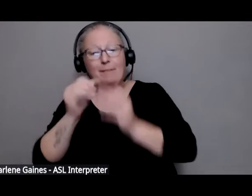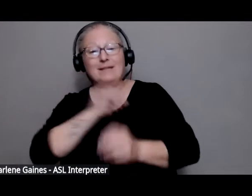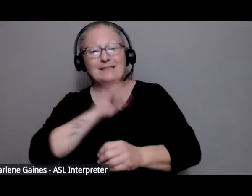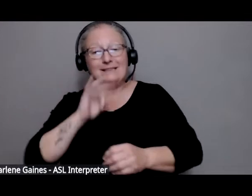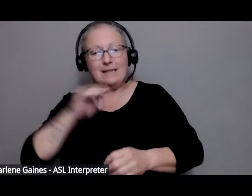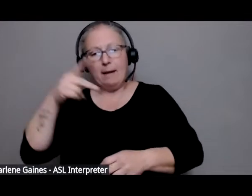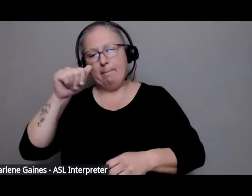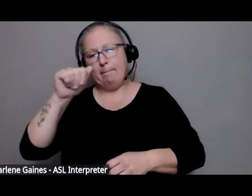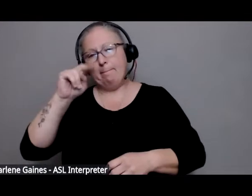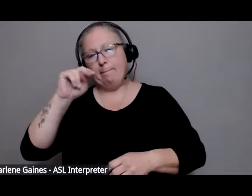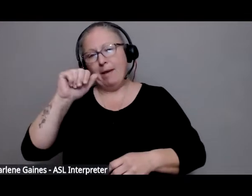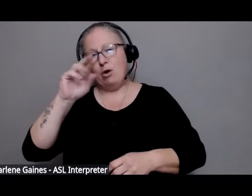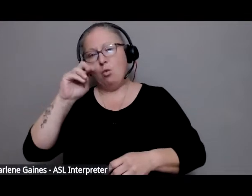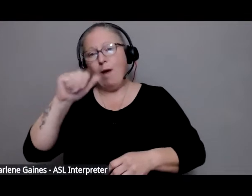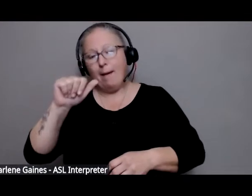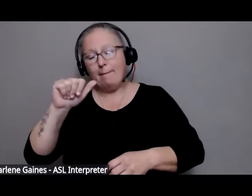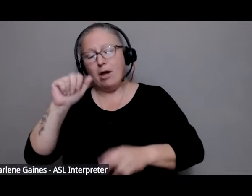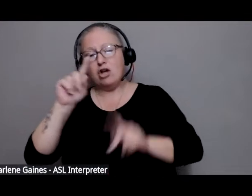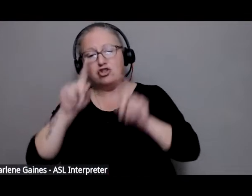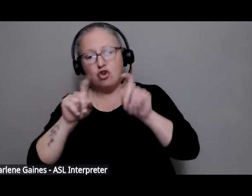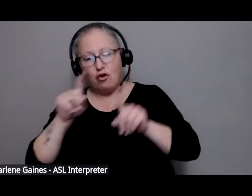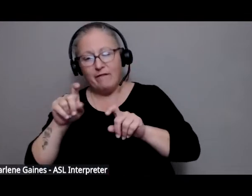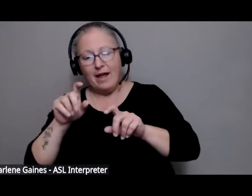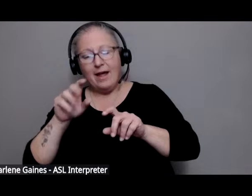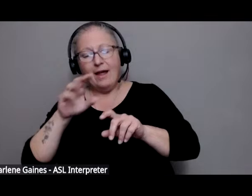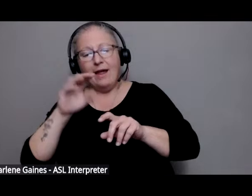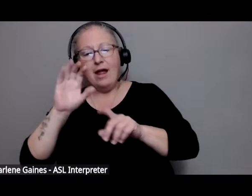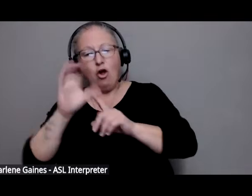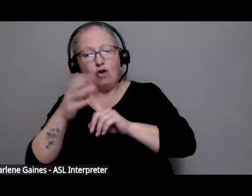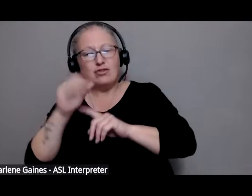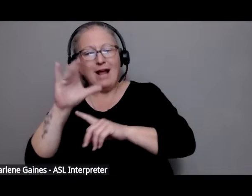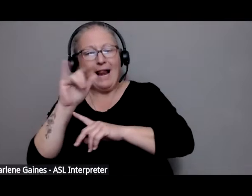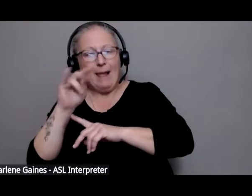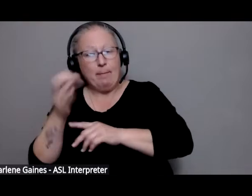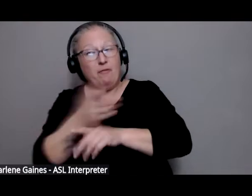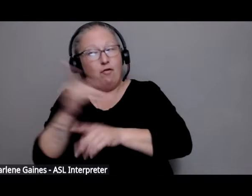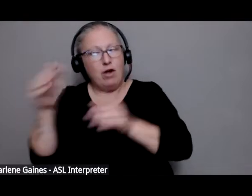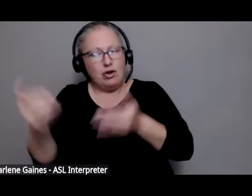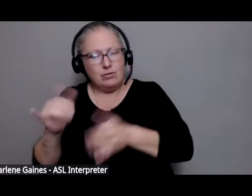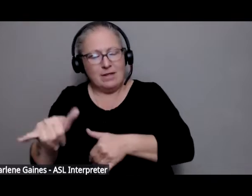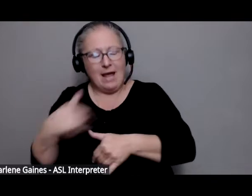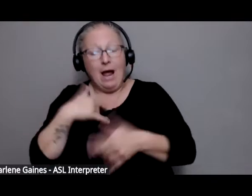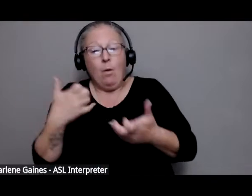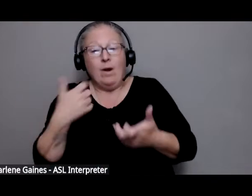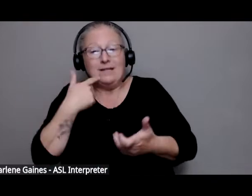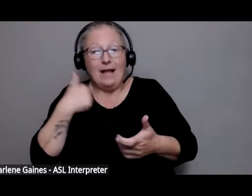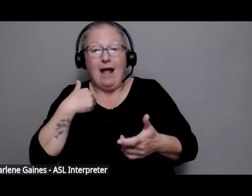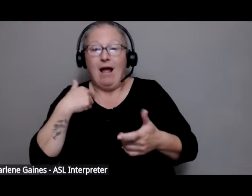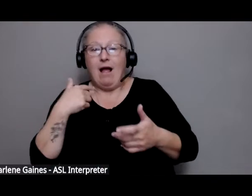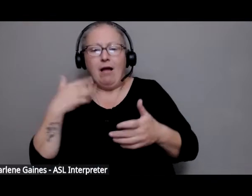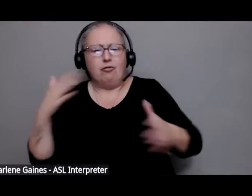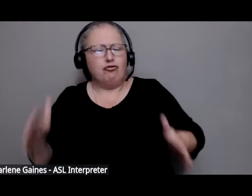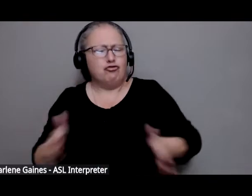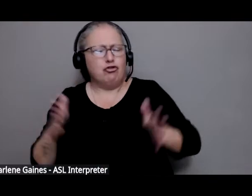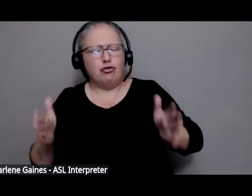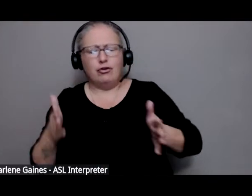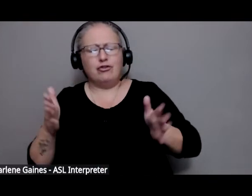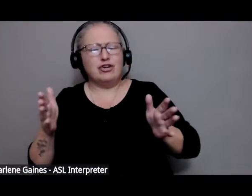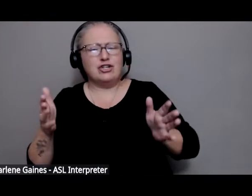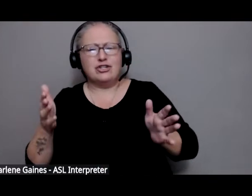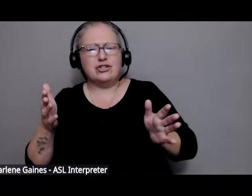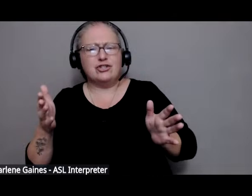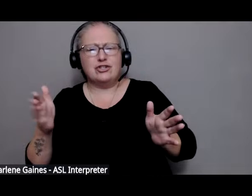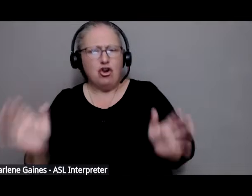Panorama Survey, Culture and Climate. And before you do introduce it, let me just say how encouraged I am about the